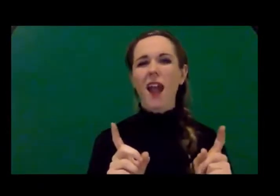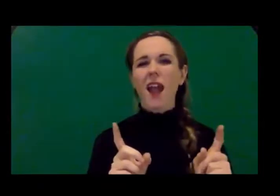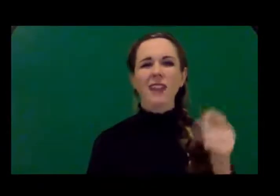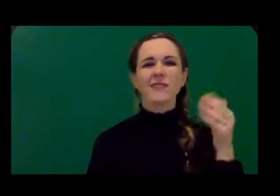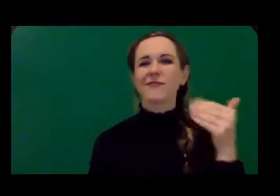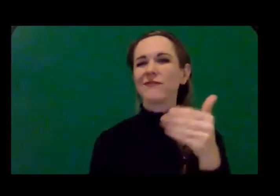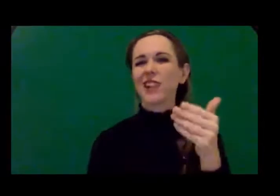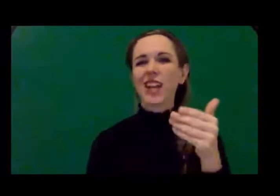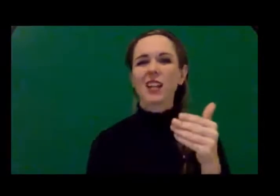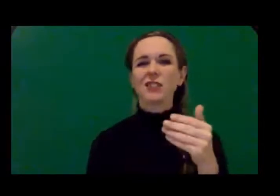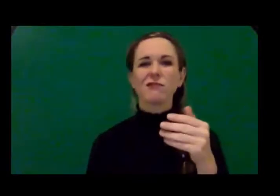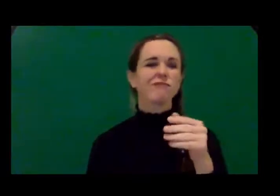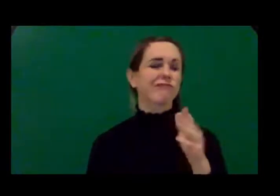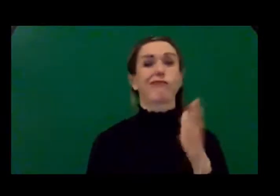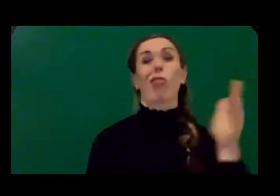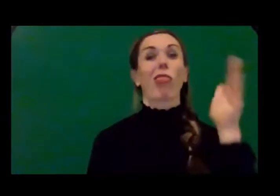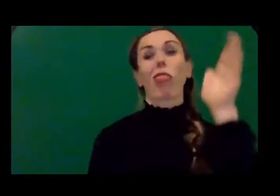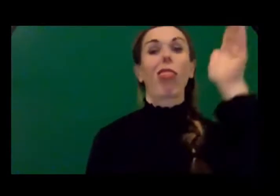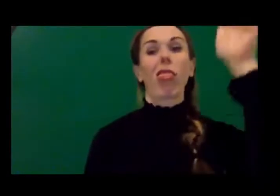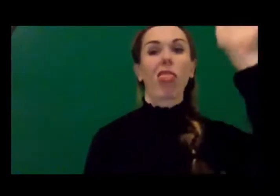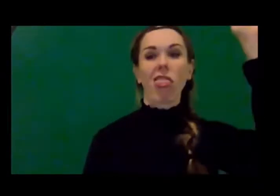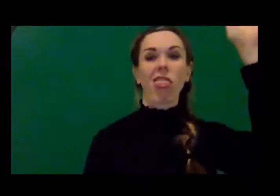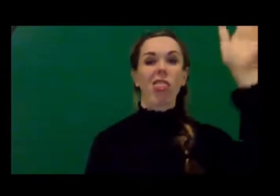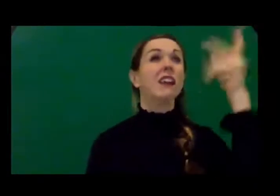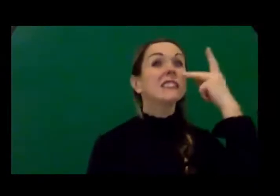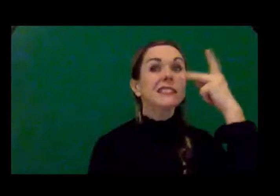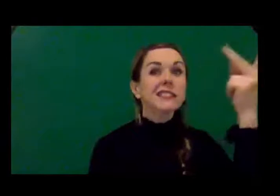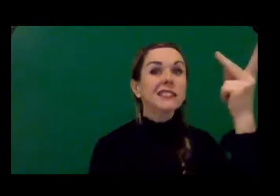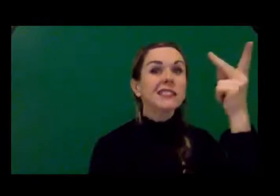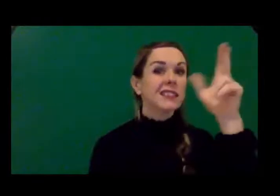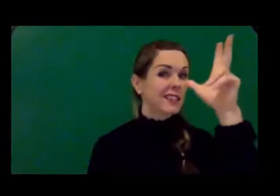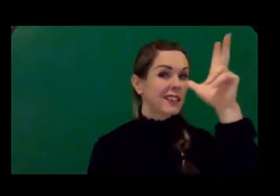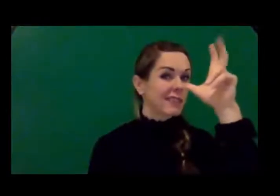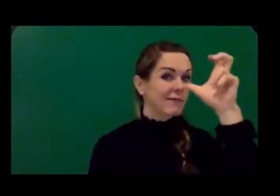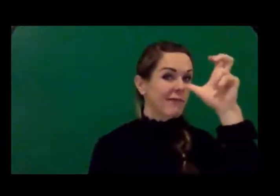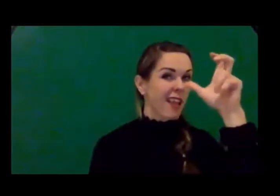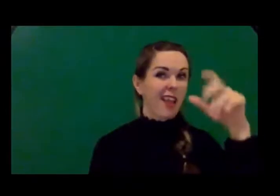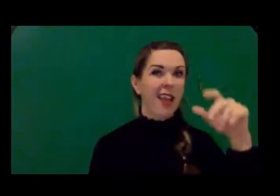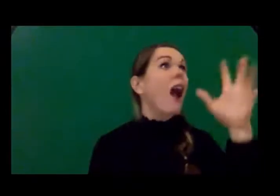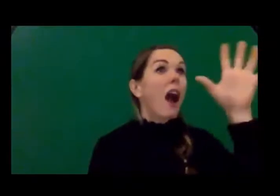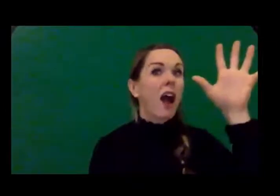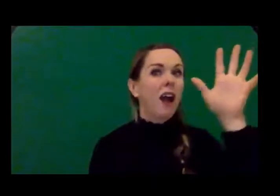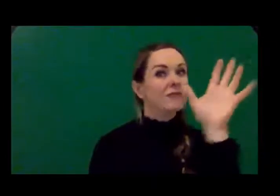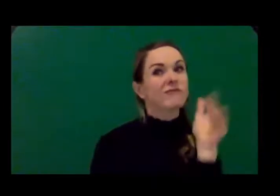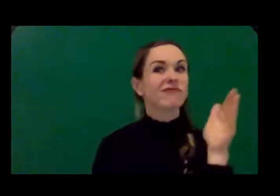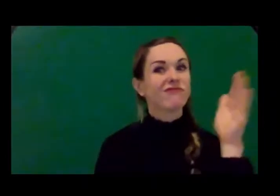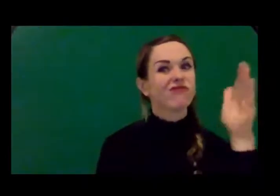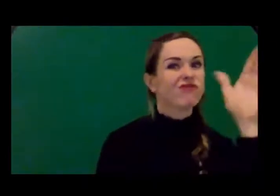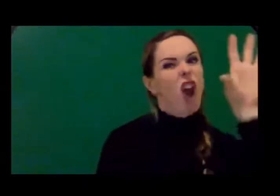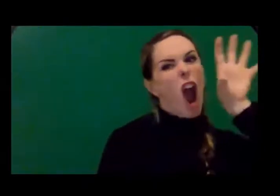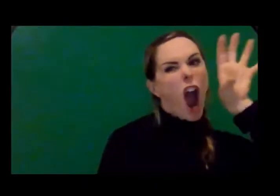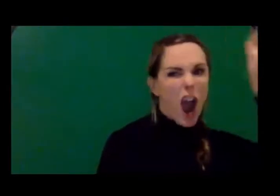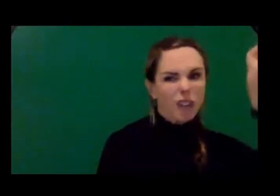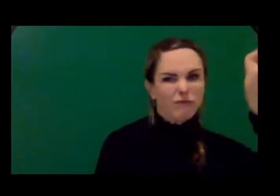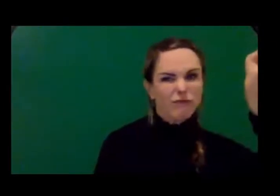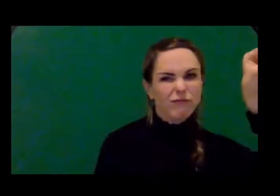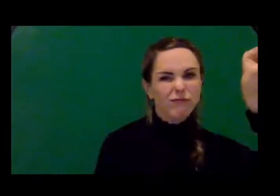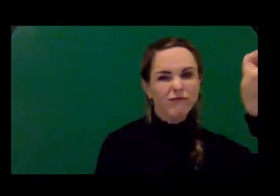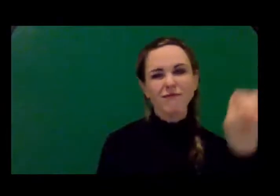on her own way. She must have seen a bug and wanted to catch it and eat it.